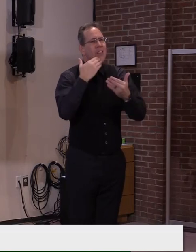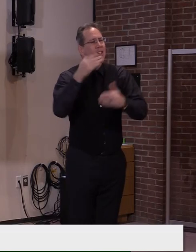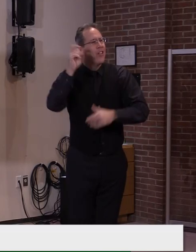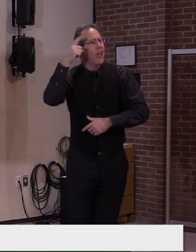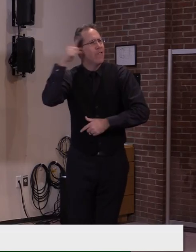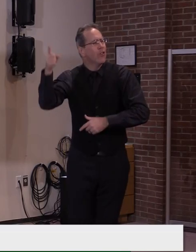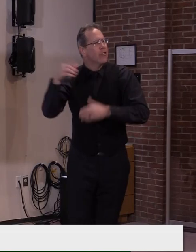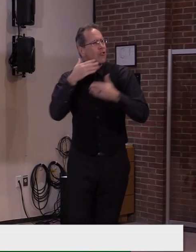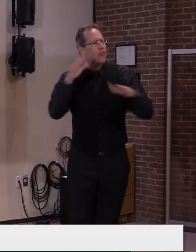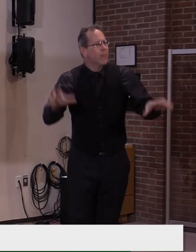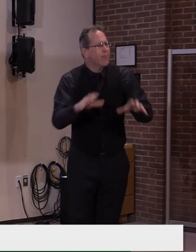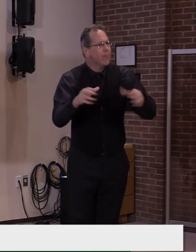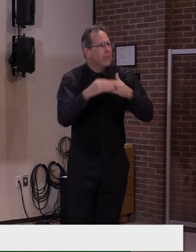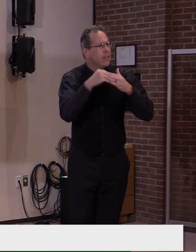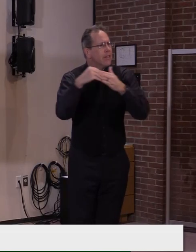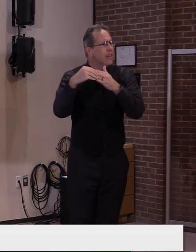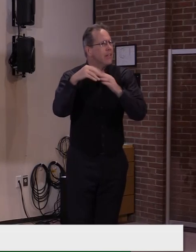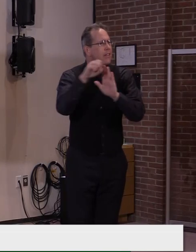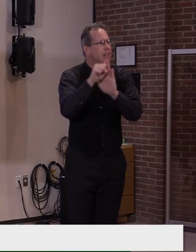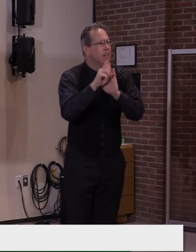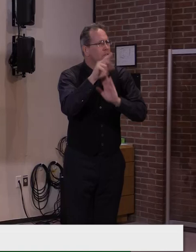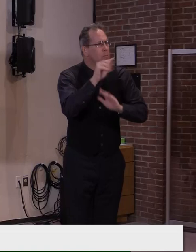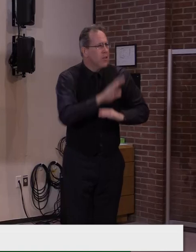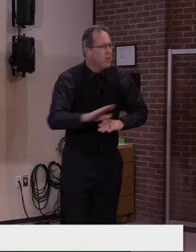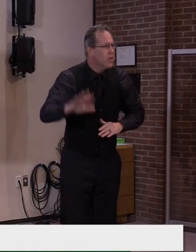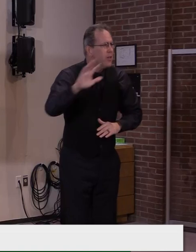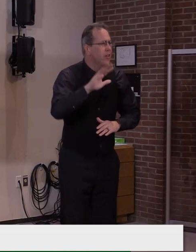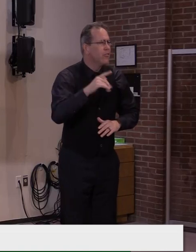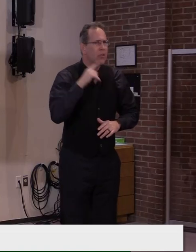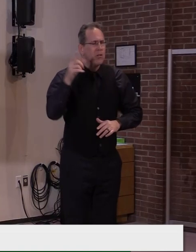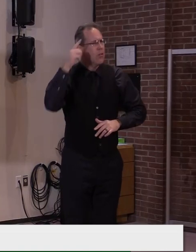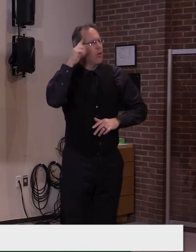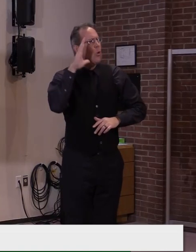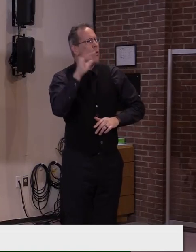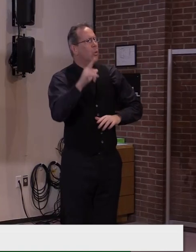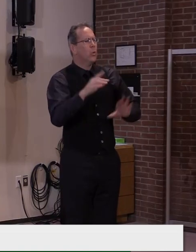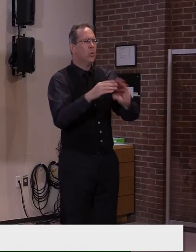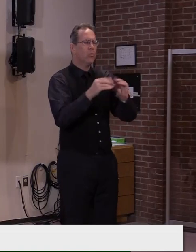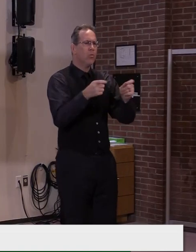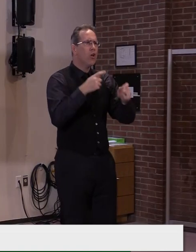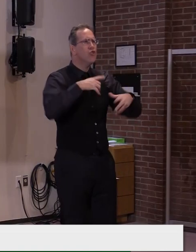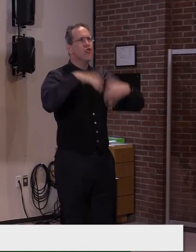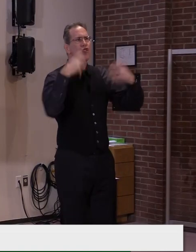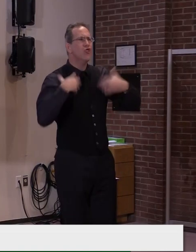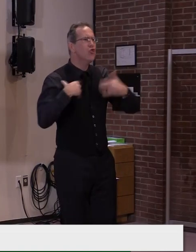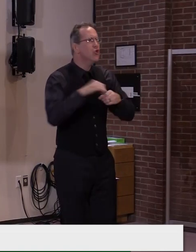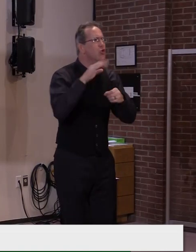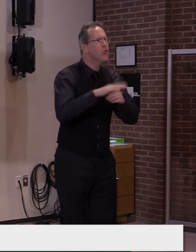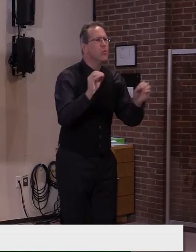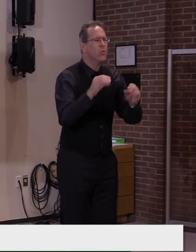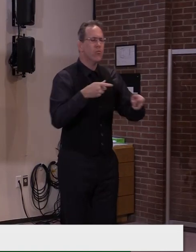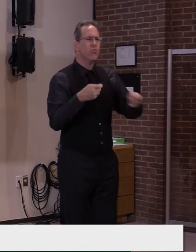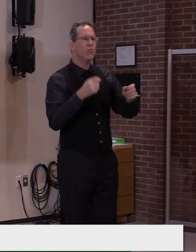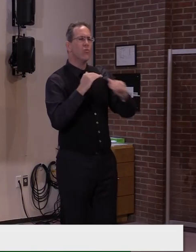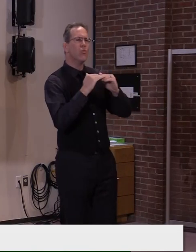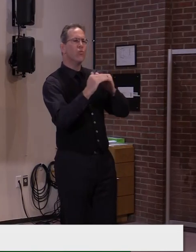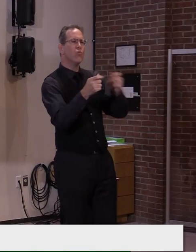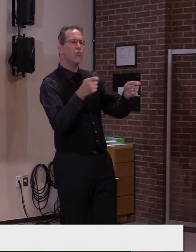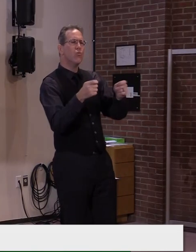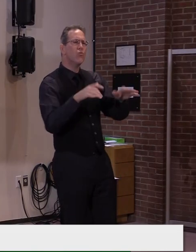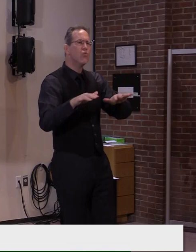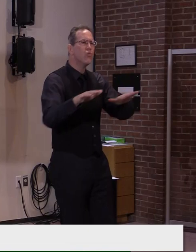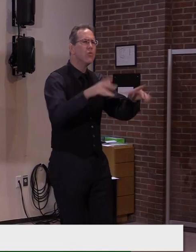his level-headedness during the response. Without his leadership, it would have been impossible to build the